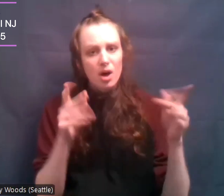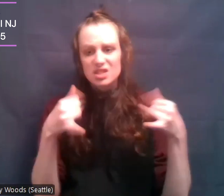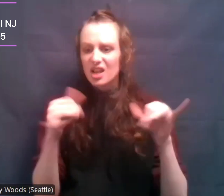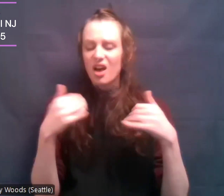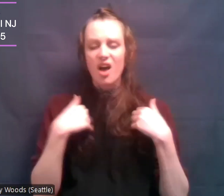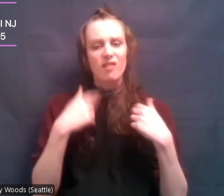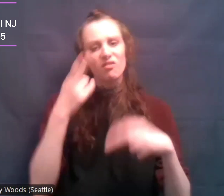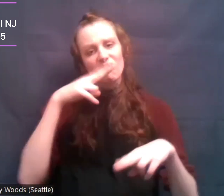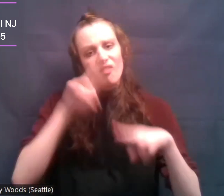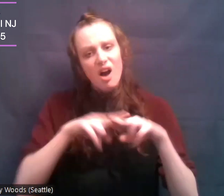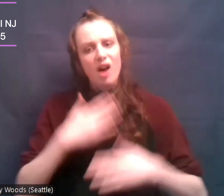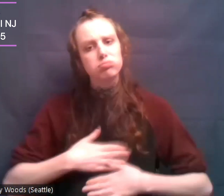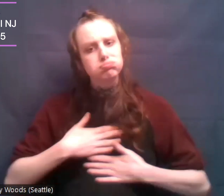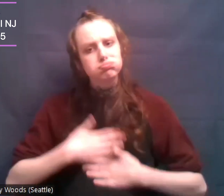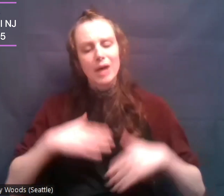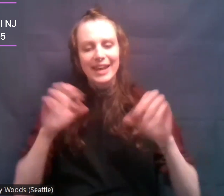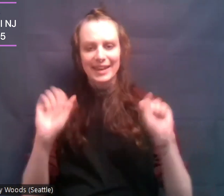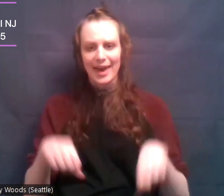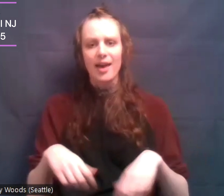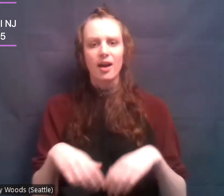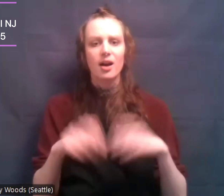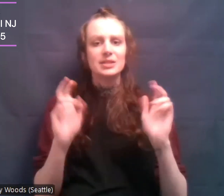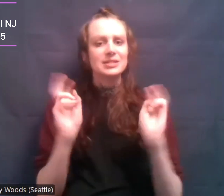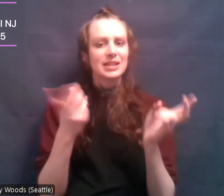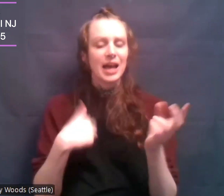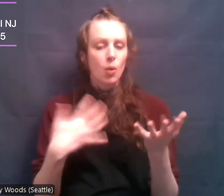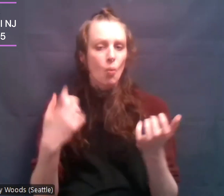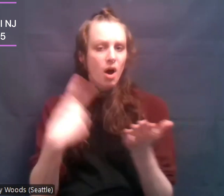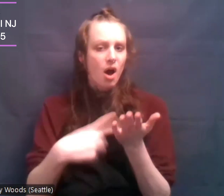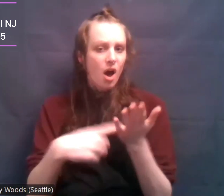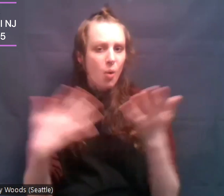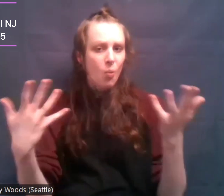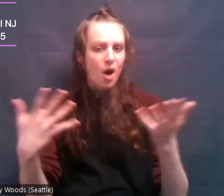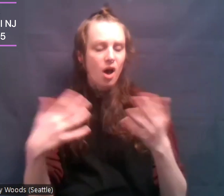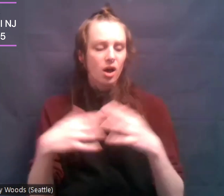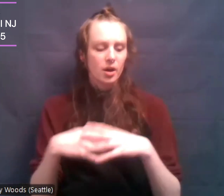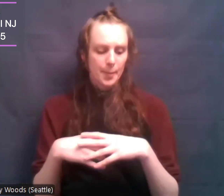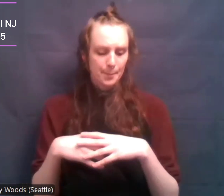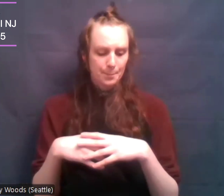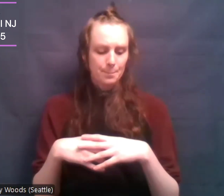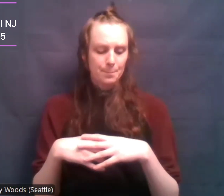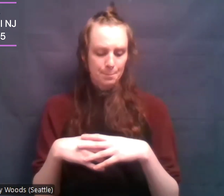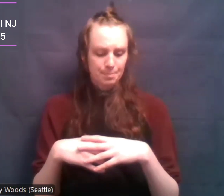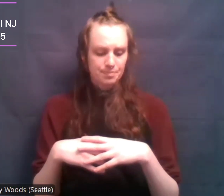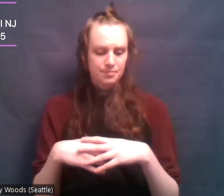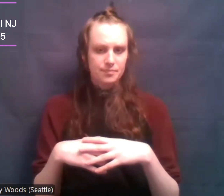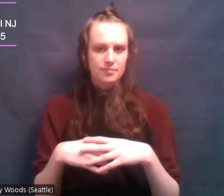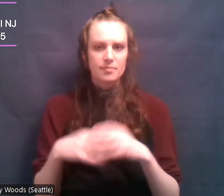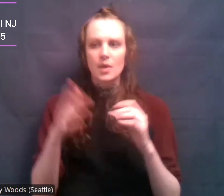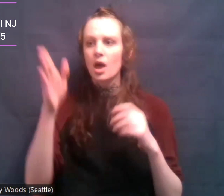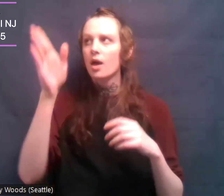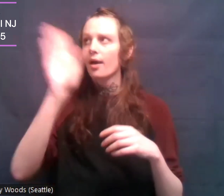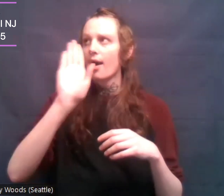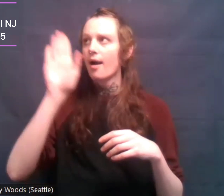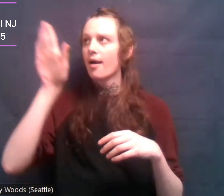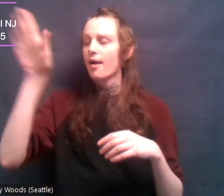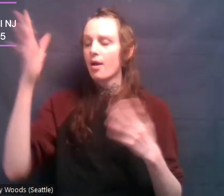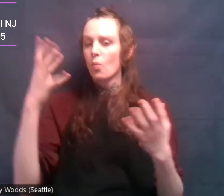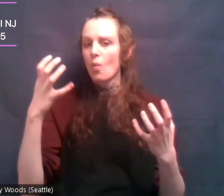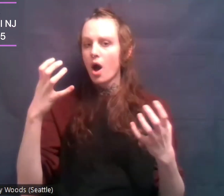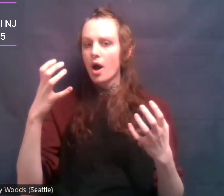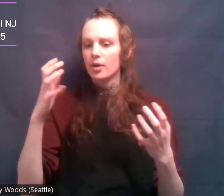the topic I want to talk about today is kind of what led me to this meeting and God's will versus my will.